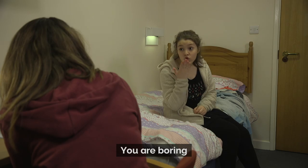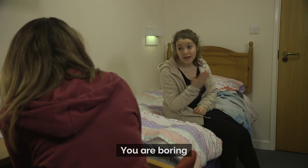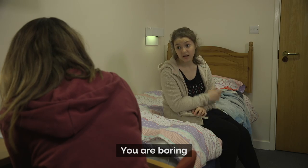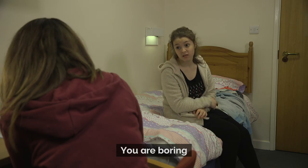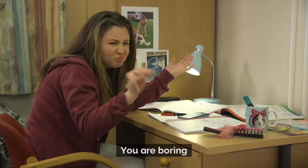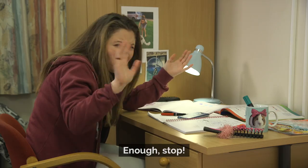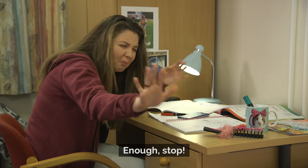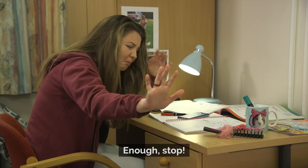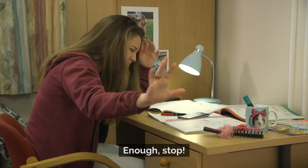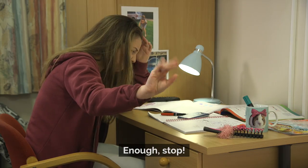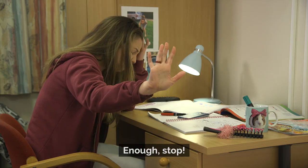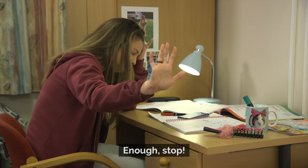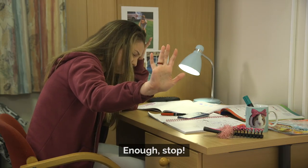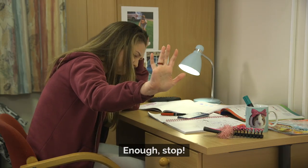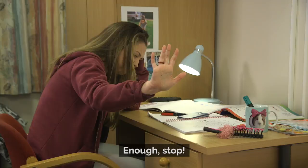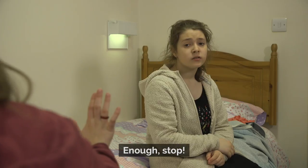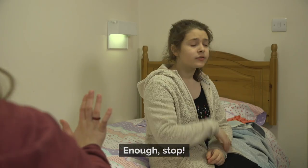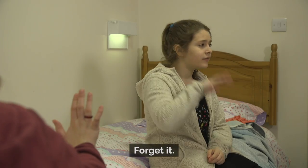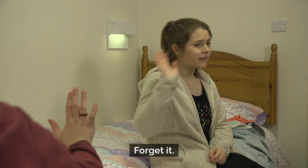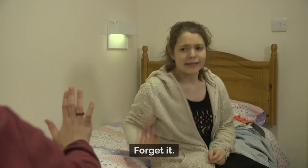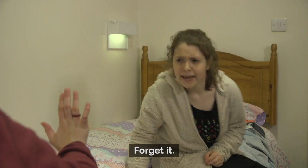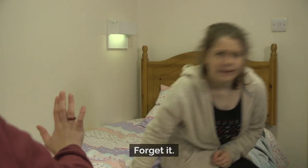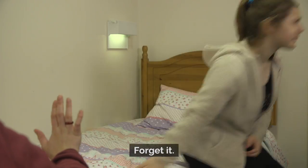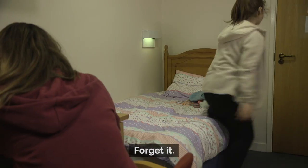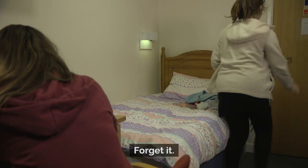boring. Enough. Stop. Forget it.